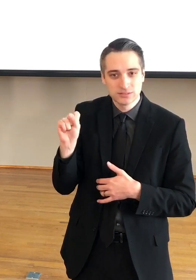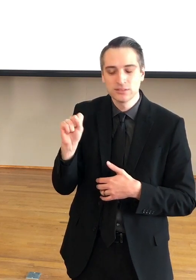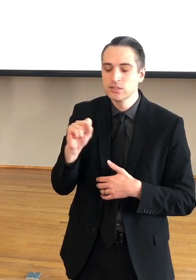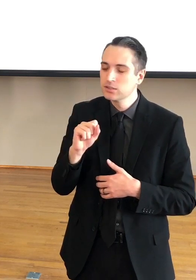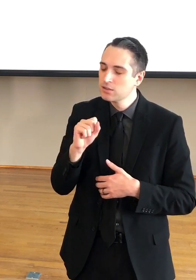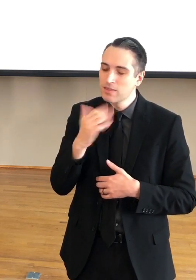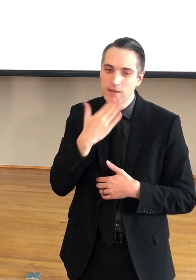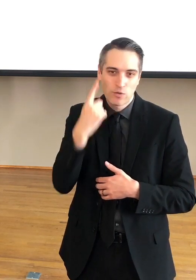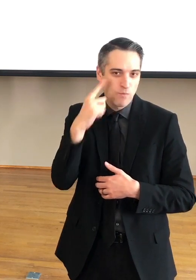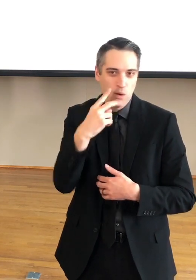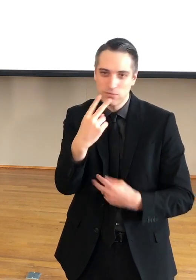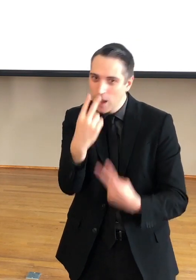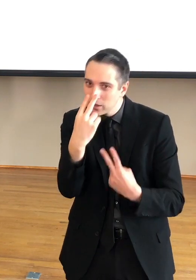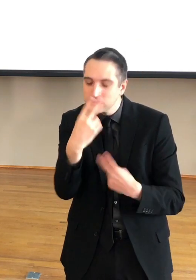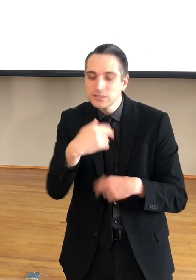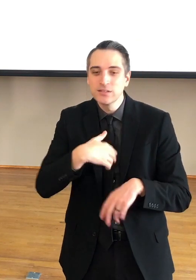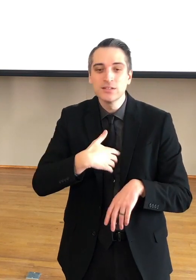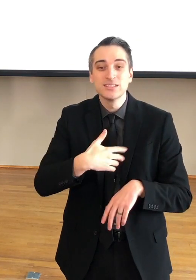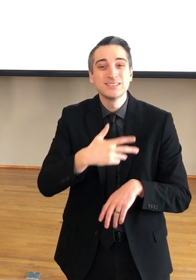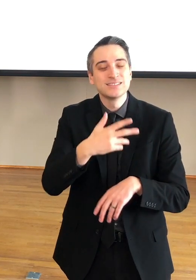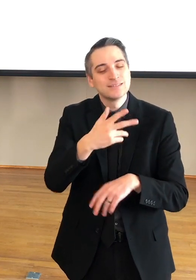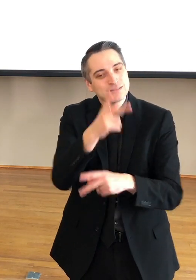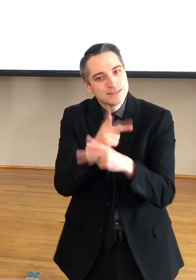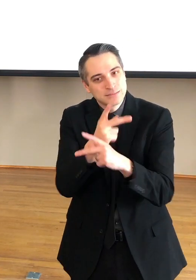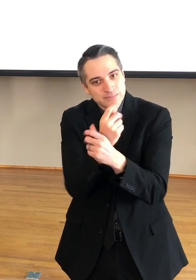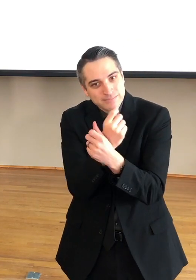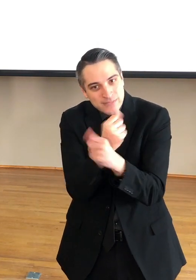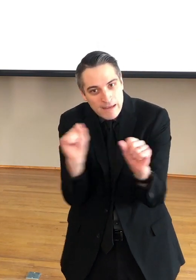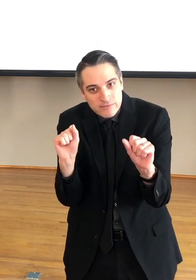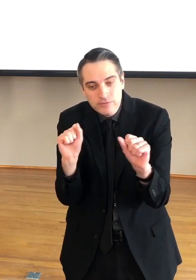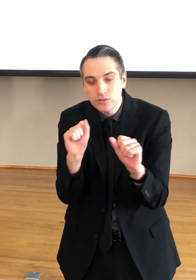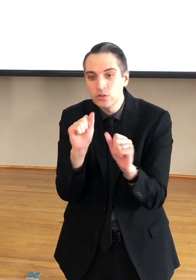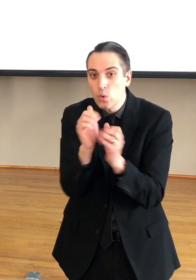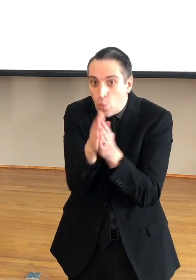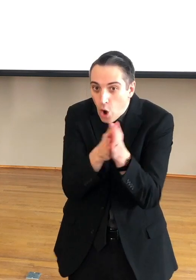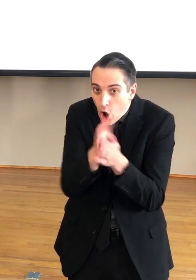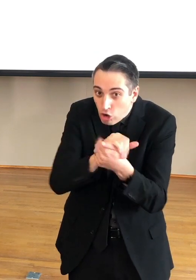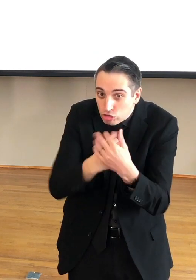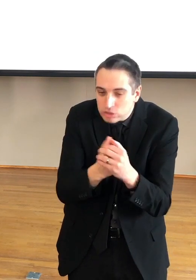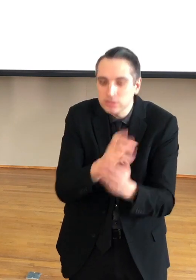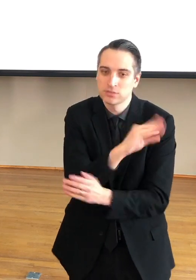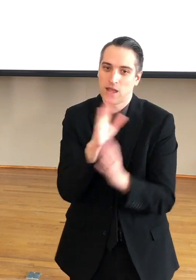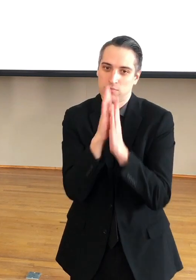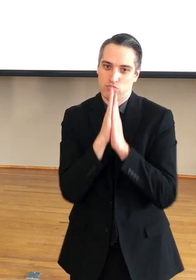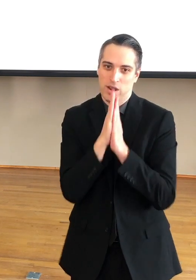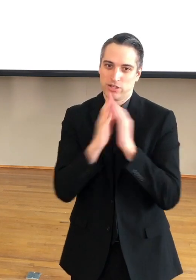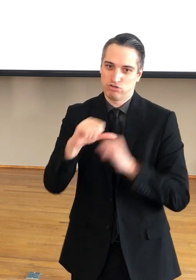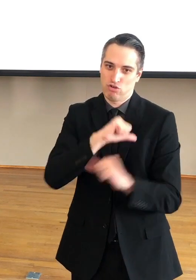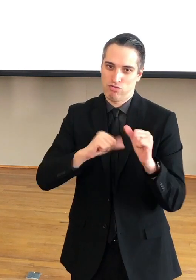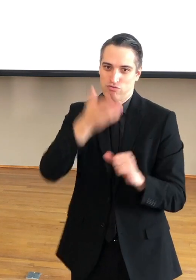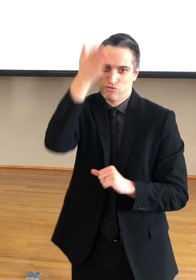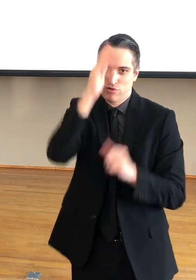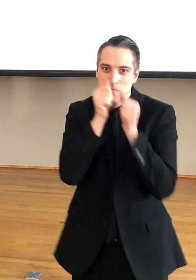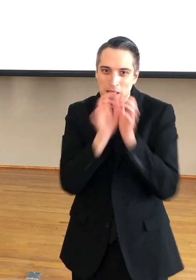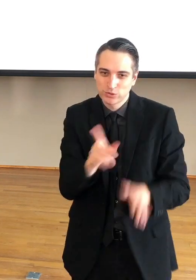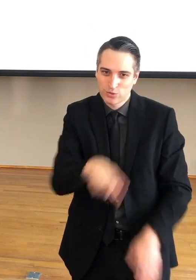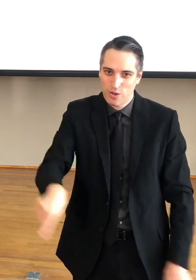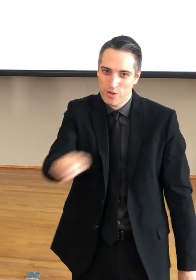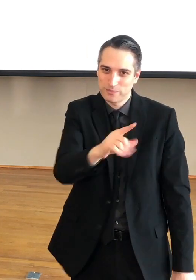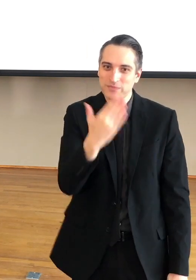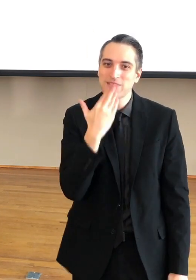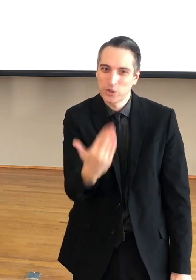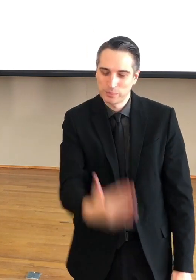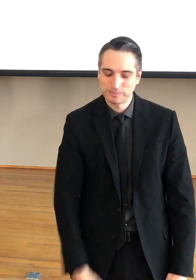Stay safe, wash your hands, and pray for one another. God bless you all. Thank you.